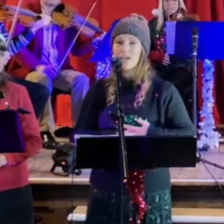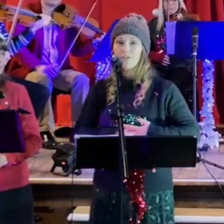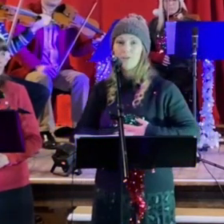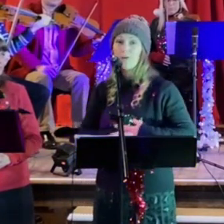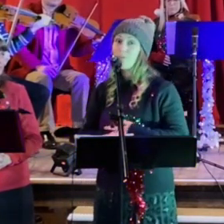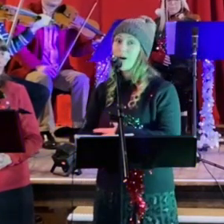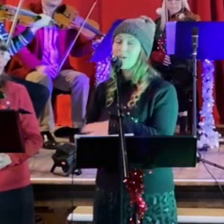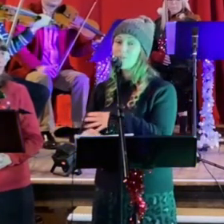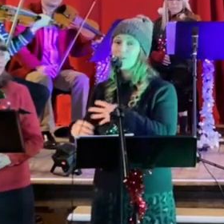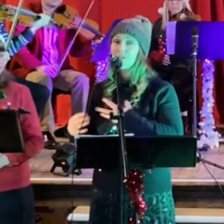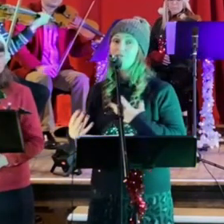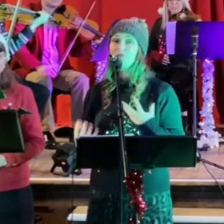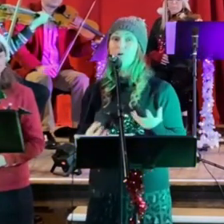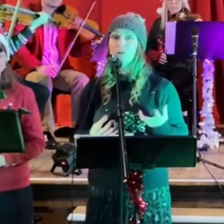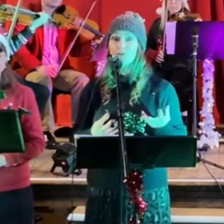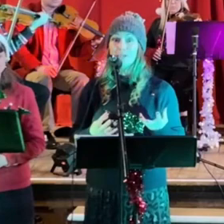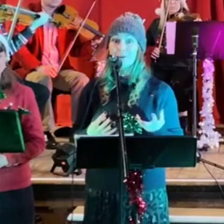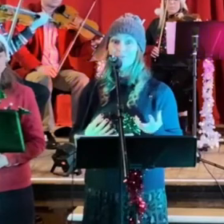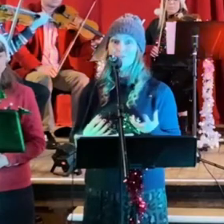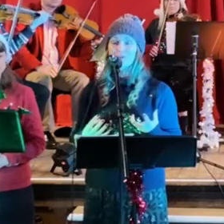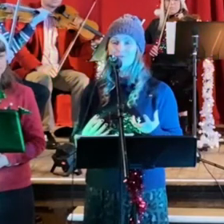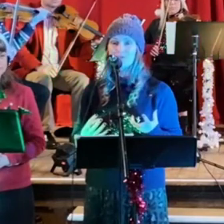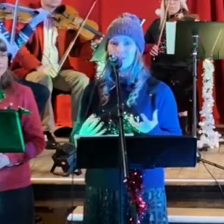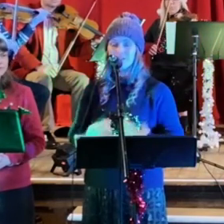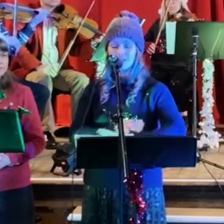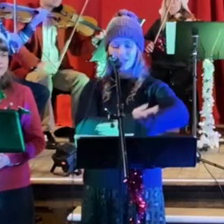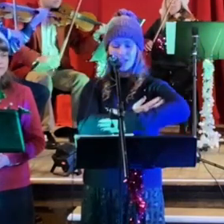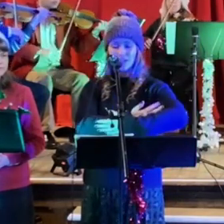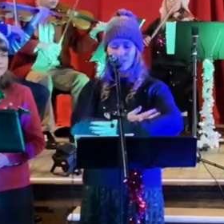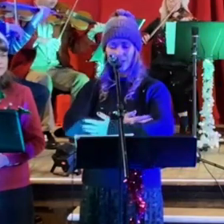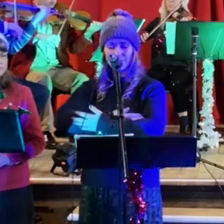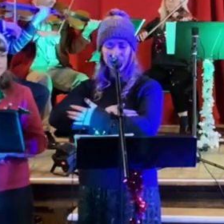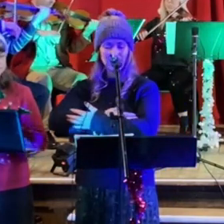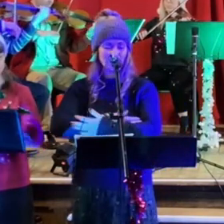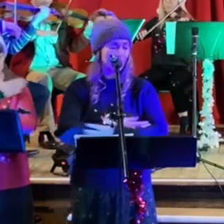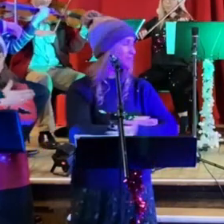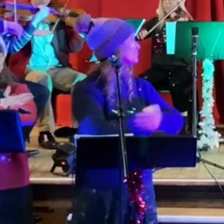a lullaby, so we can enjoy using our soft voices. So here we go.